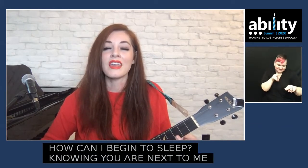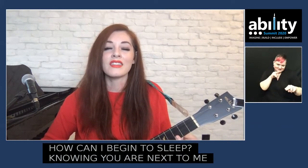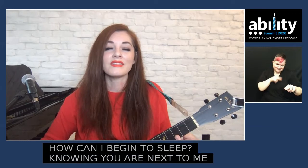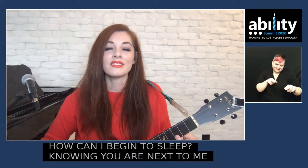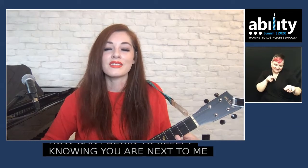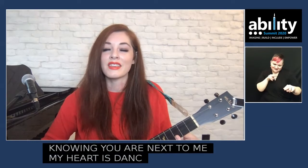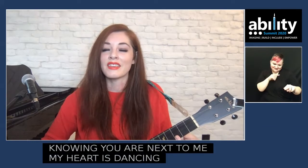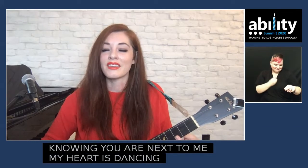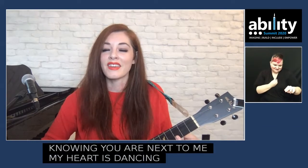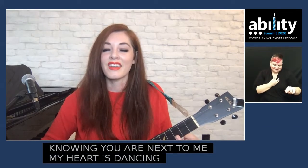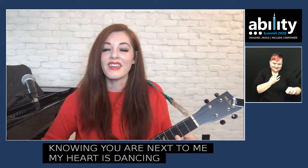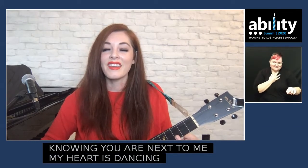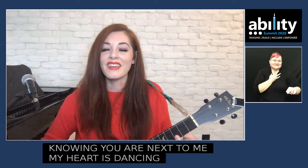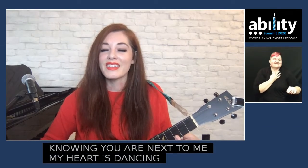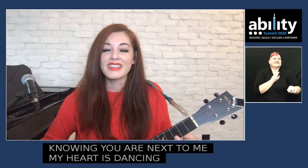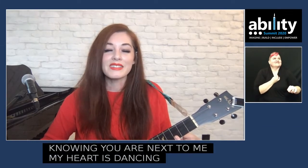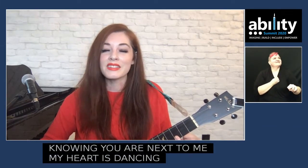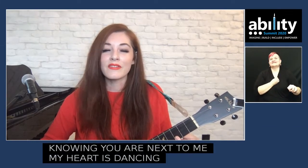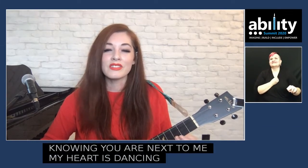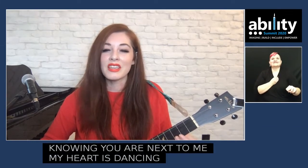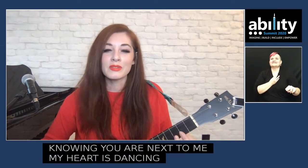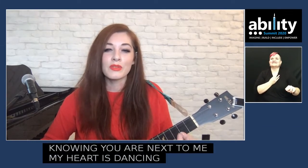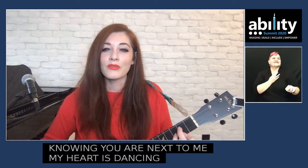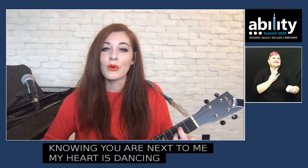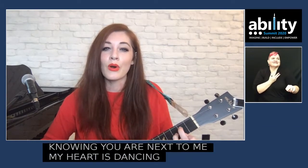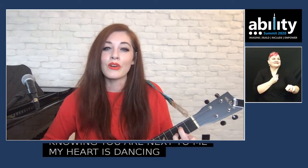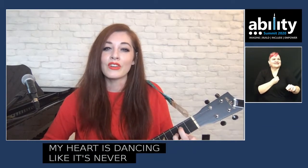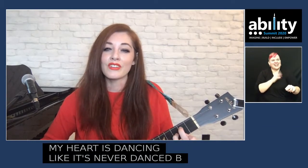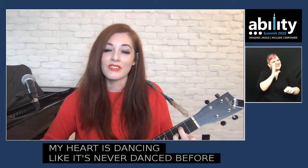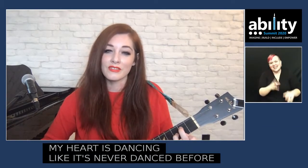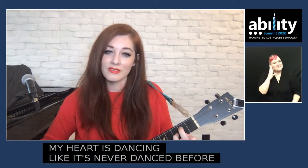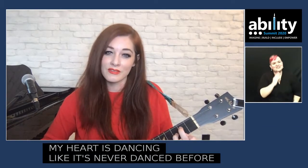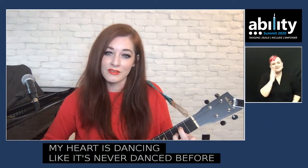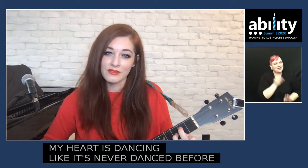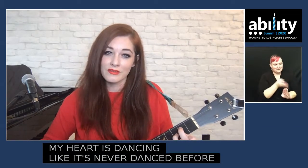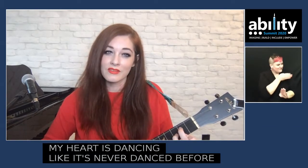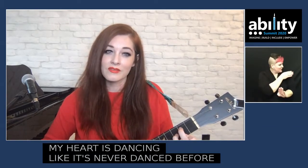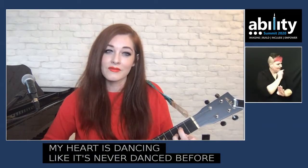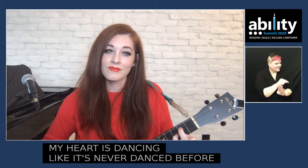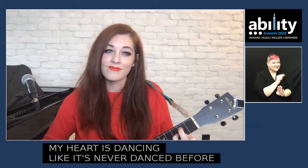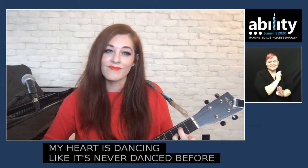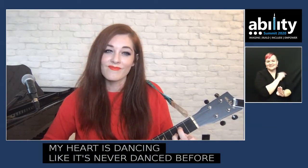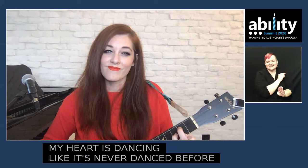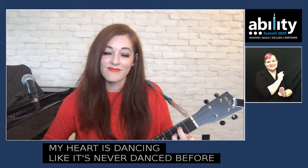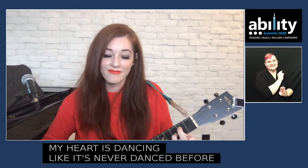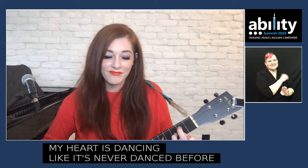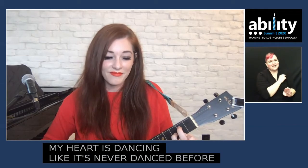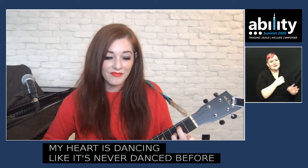is dancing like it's never danced before,